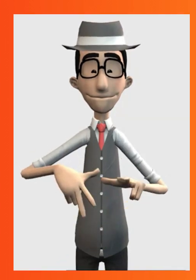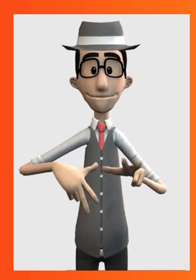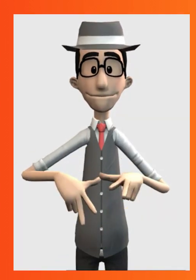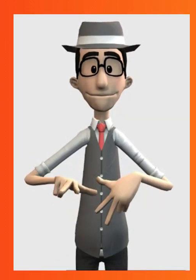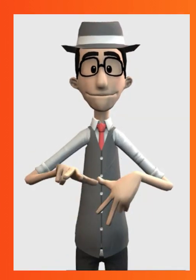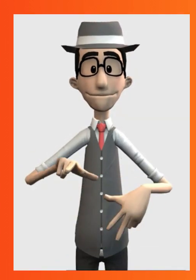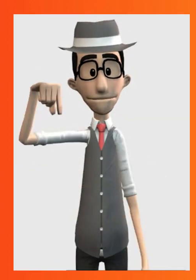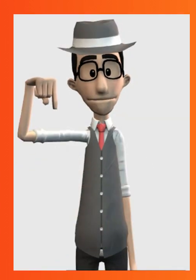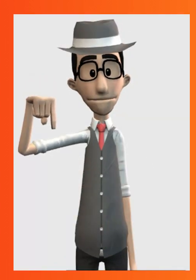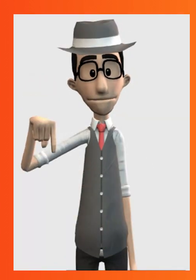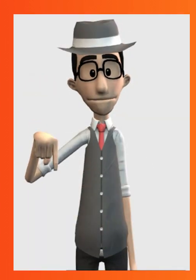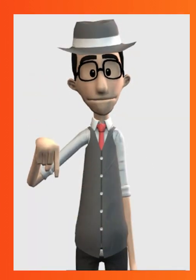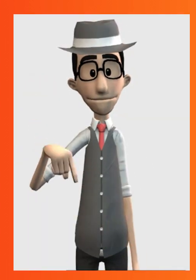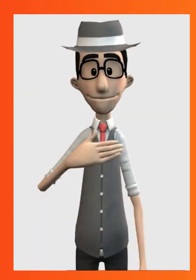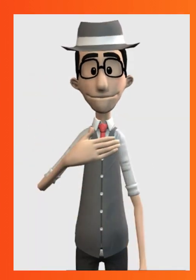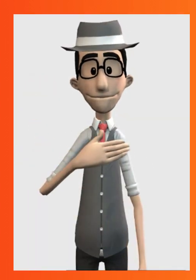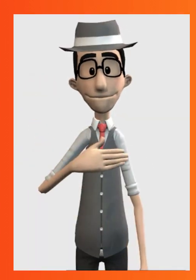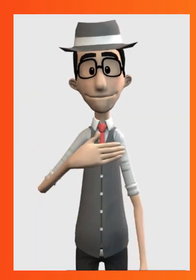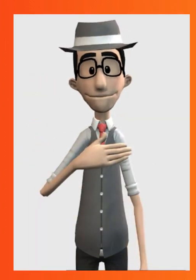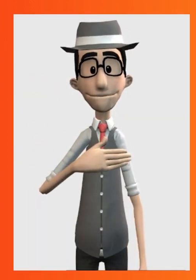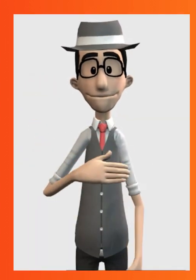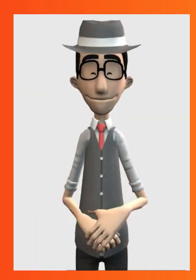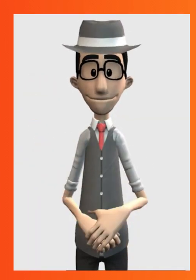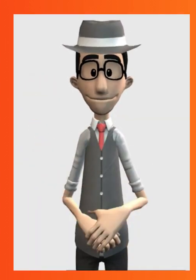Slow down, please.